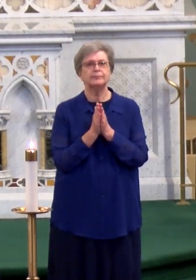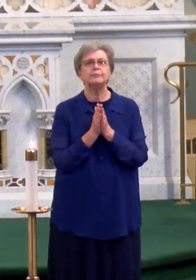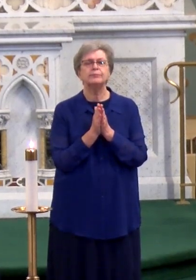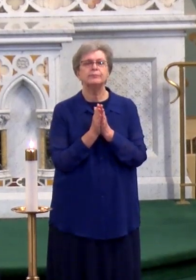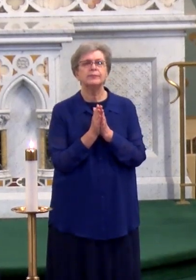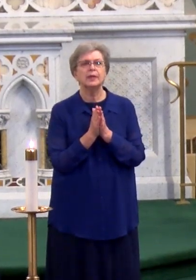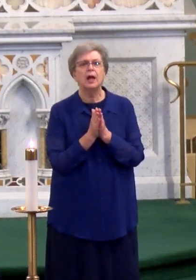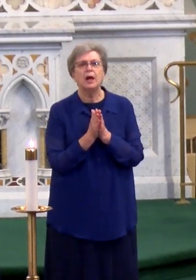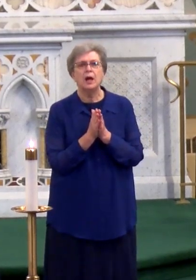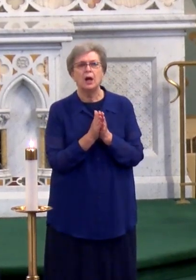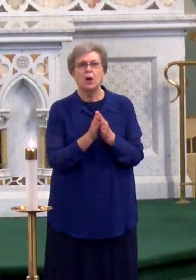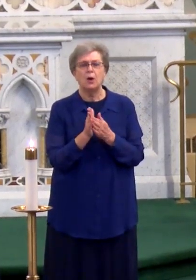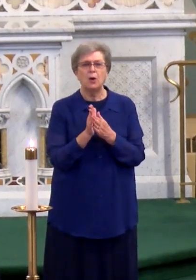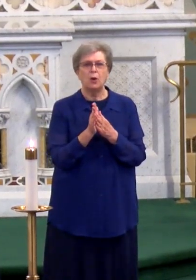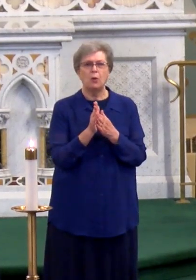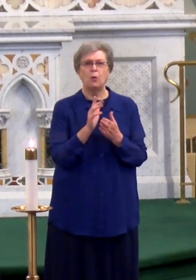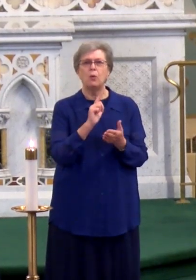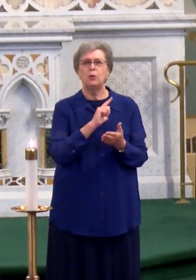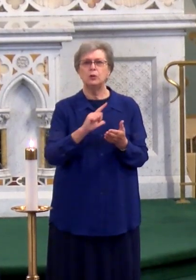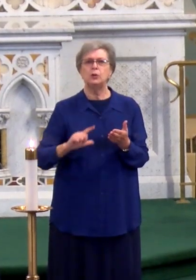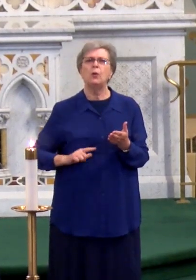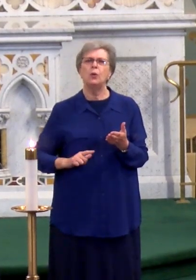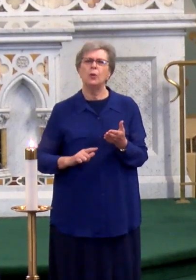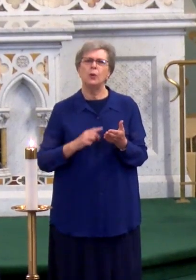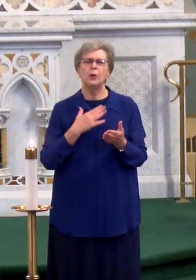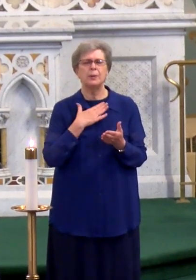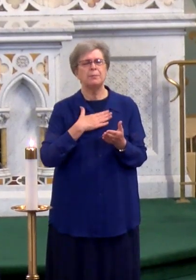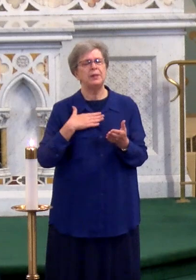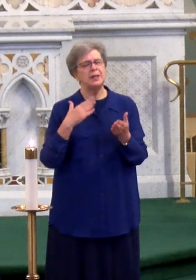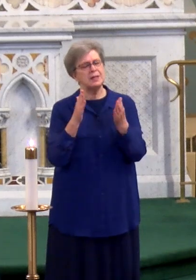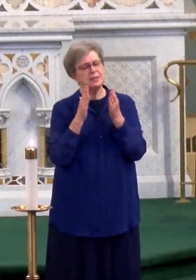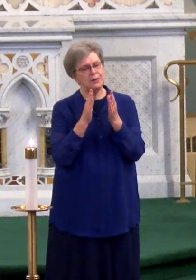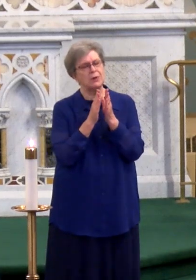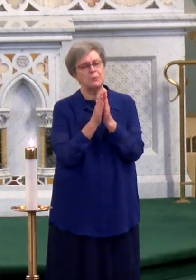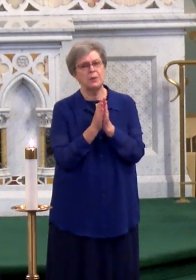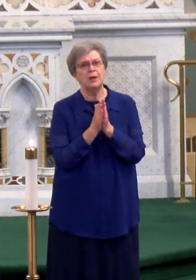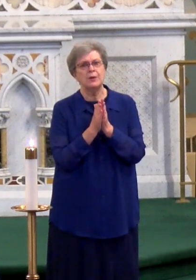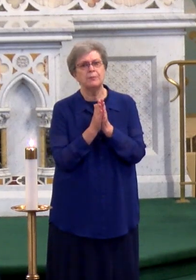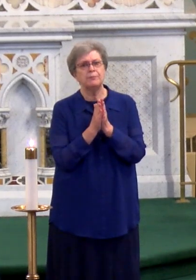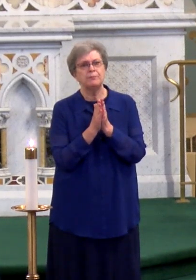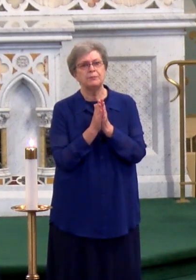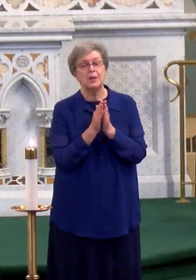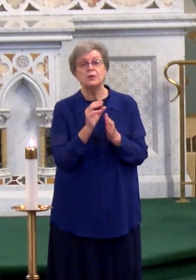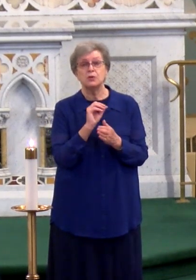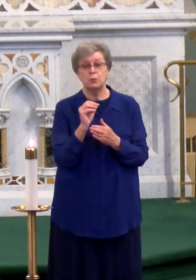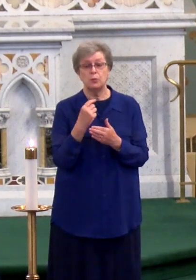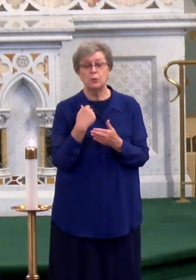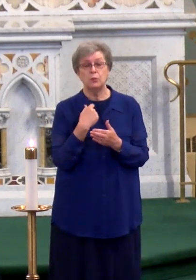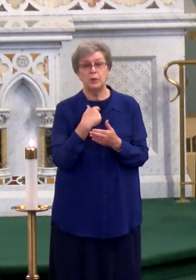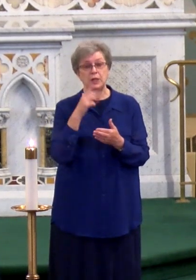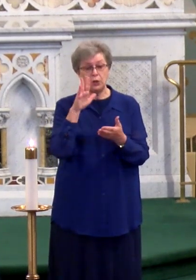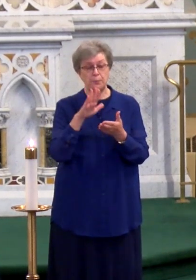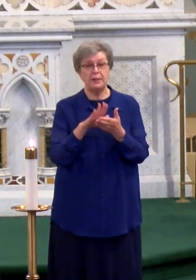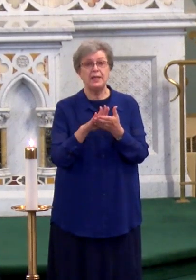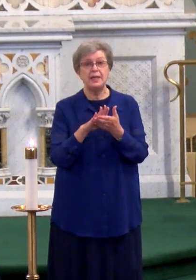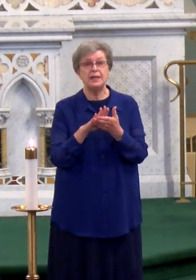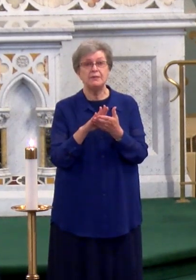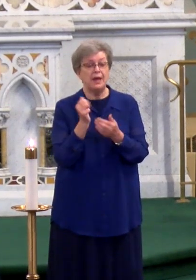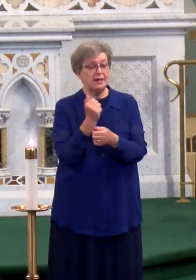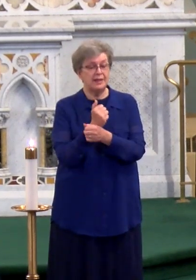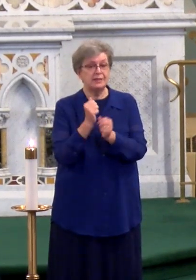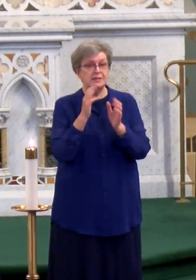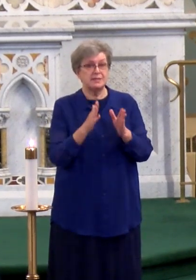Graciously hear our supplications, O Lord, so that we who believe that the Savior of the